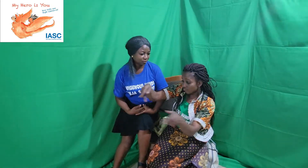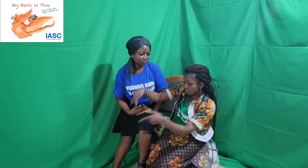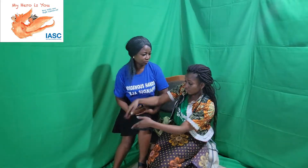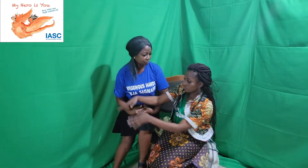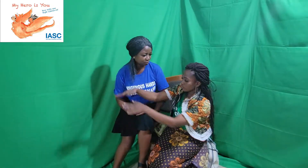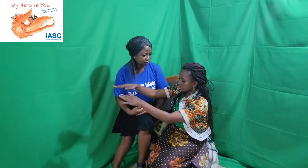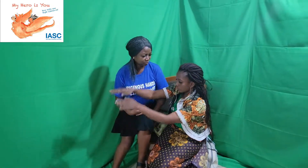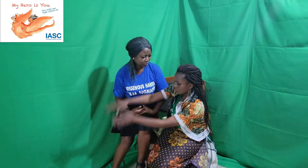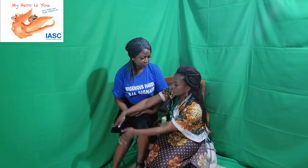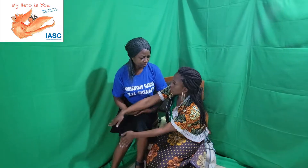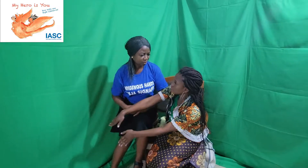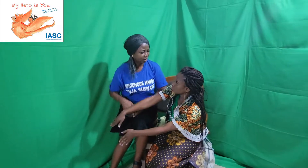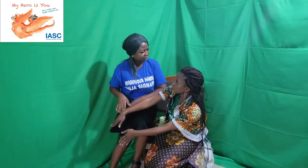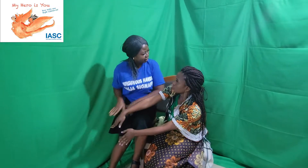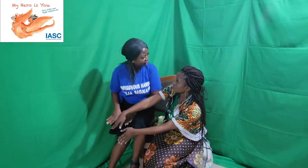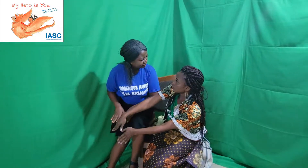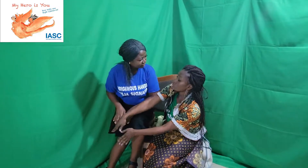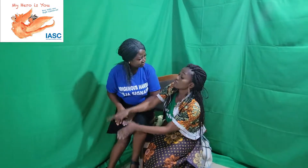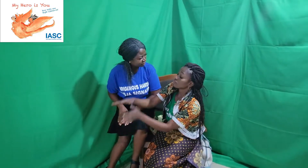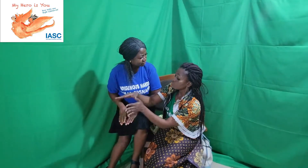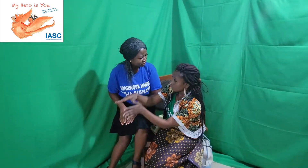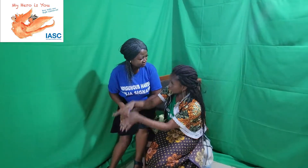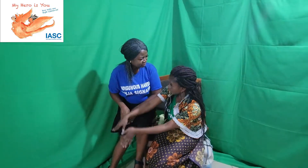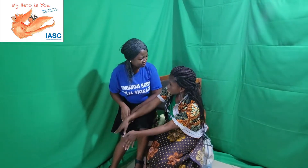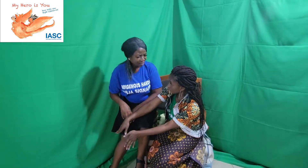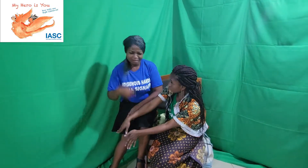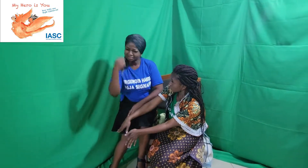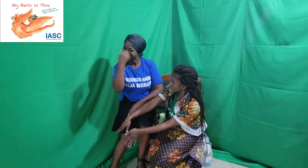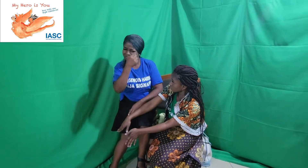Children are special, and they can help too.